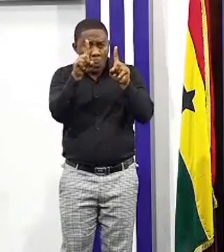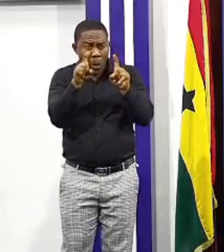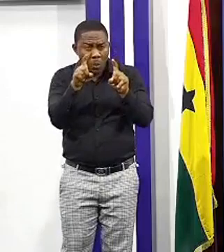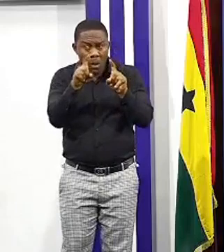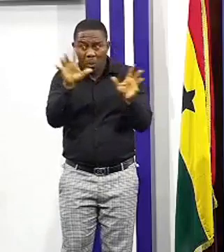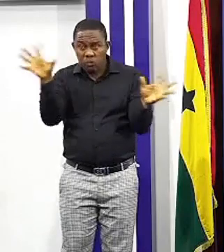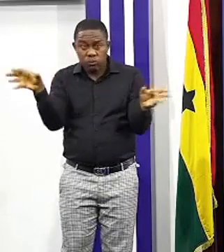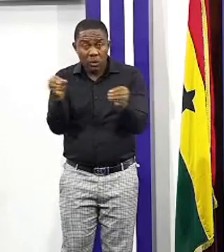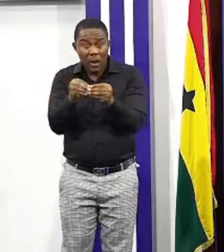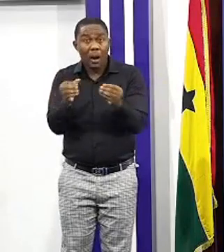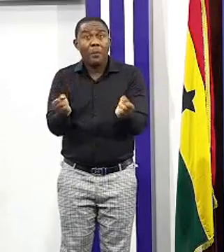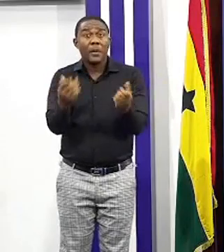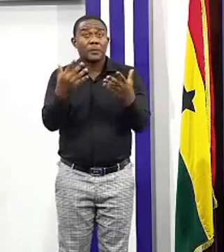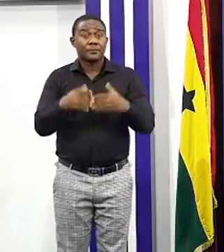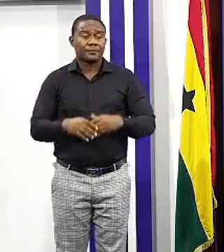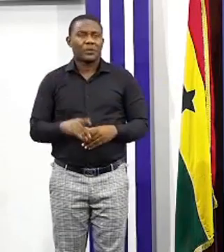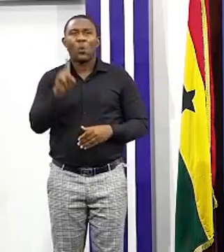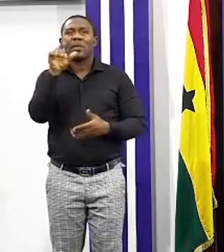bringing the number to